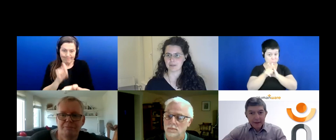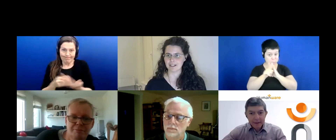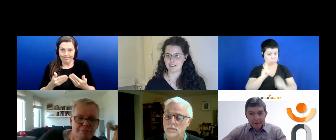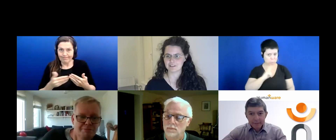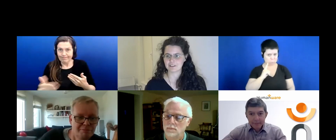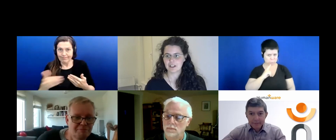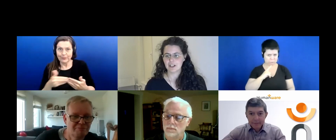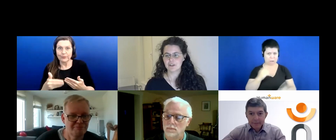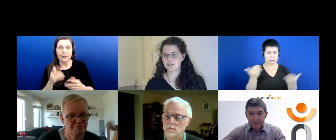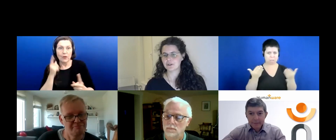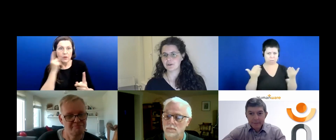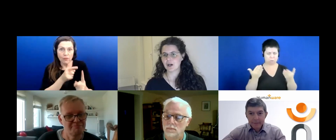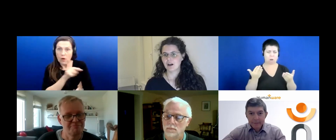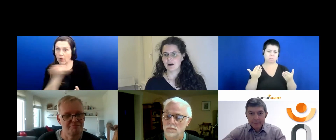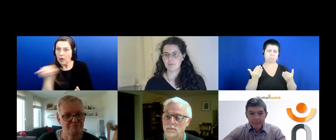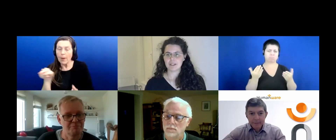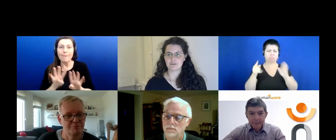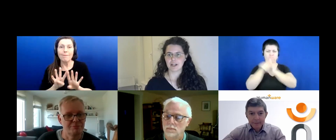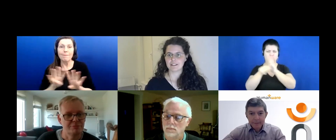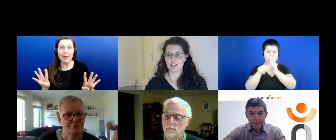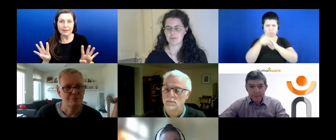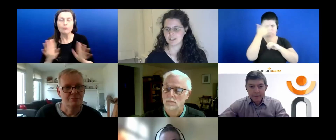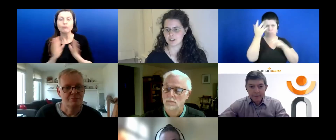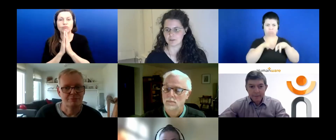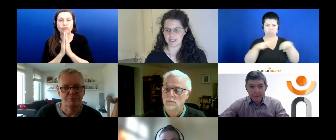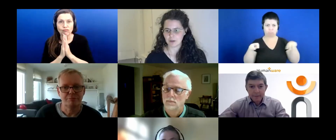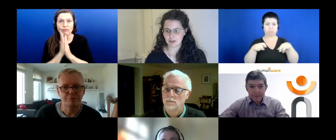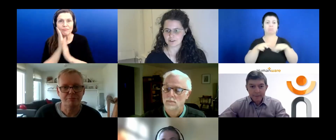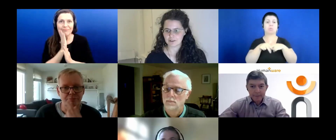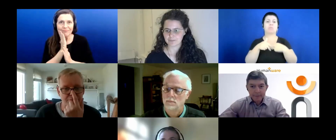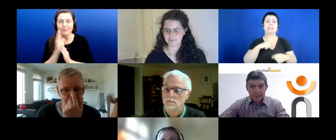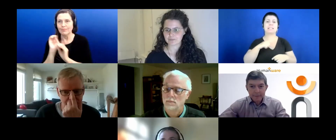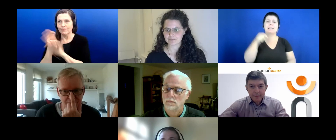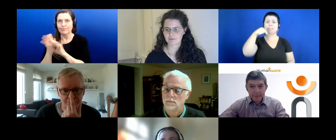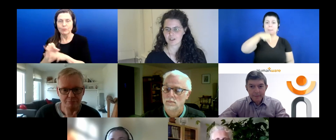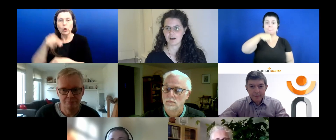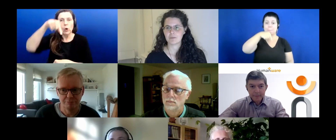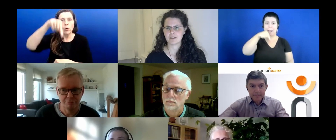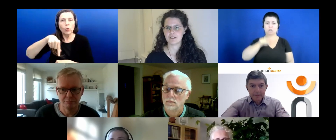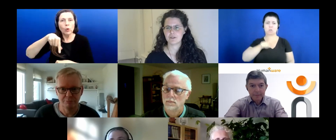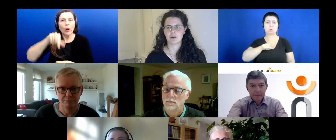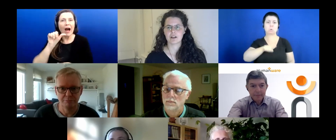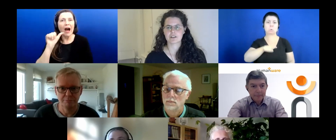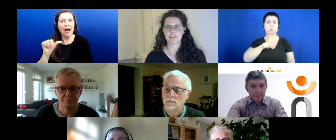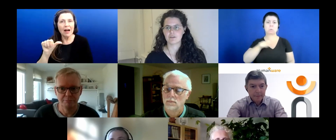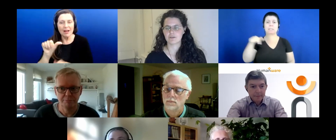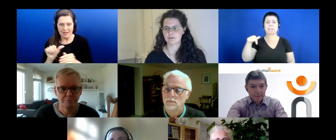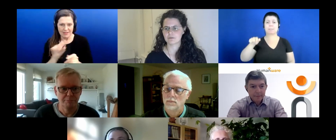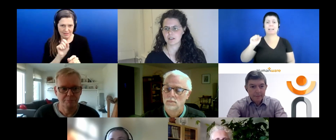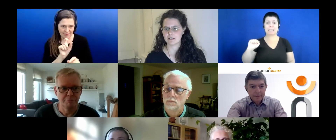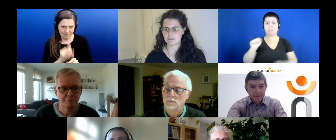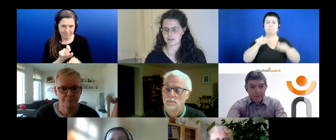the panelists, to please write them in the Q&A box. If you are